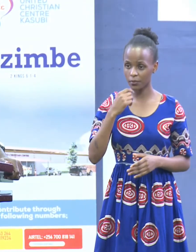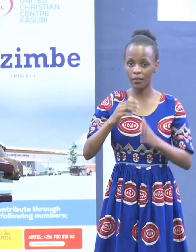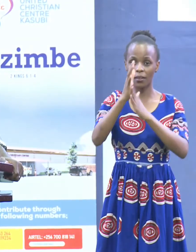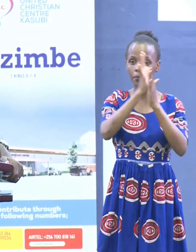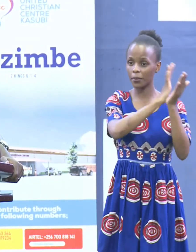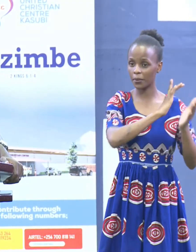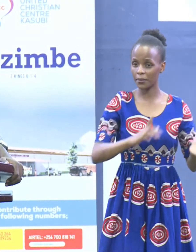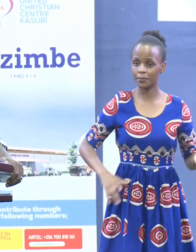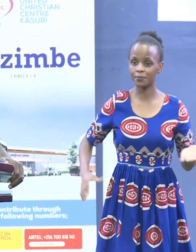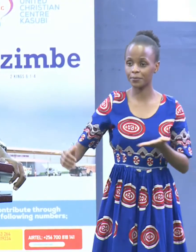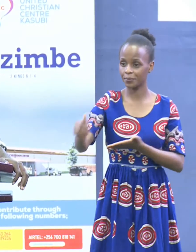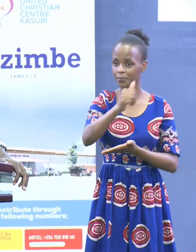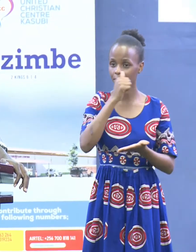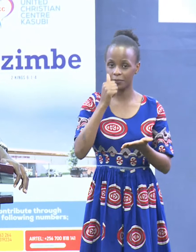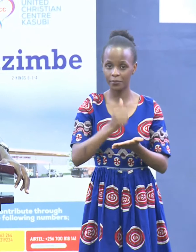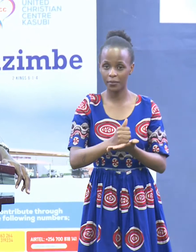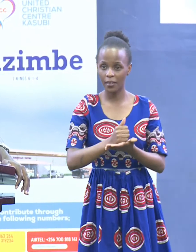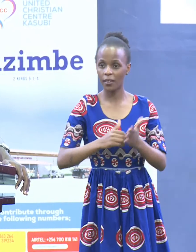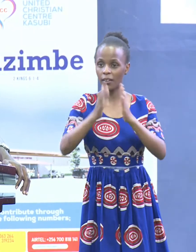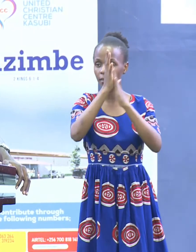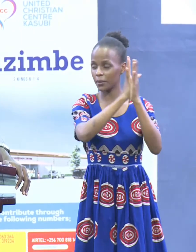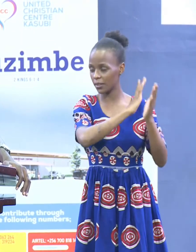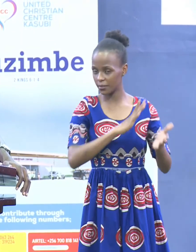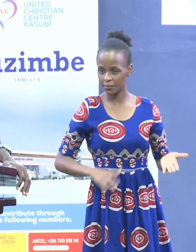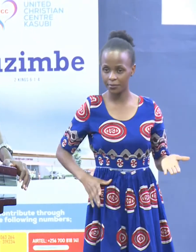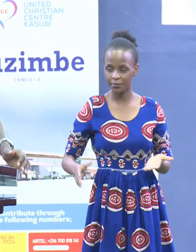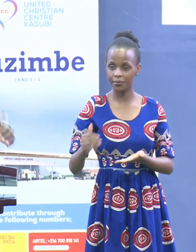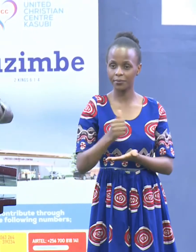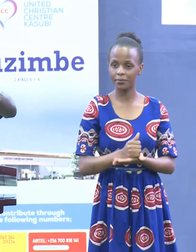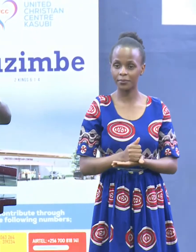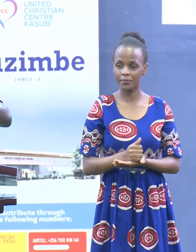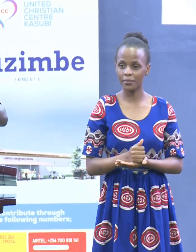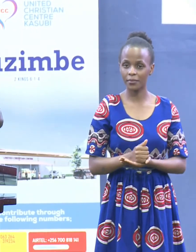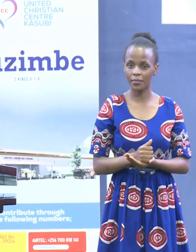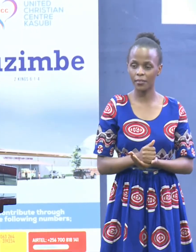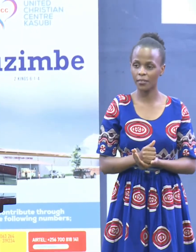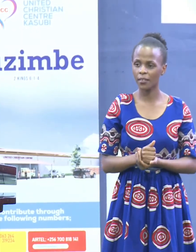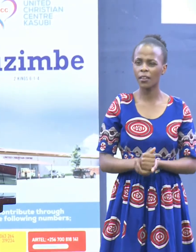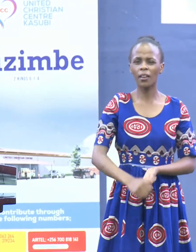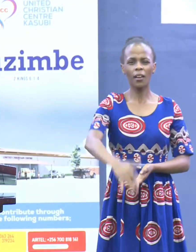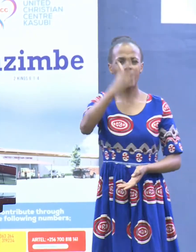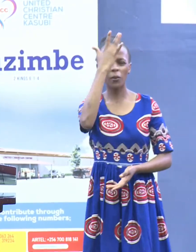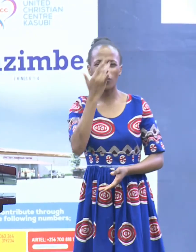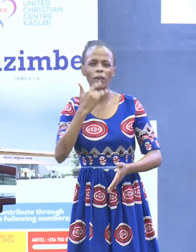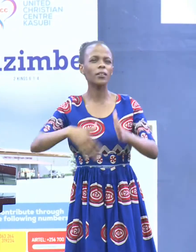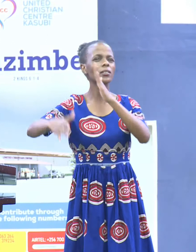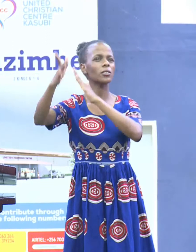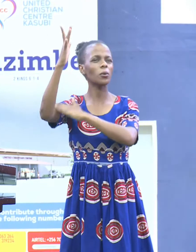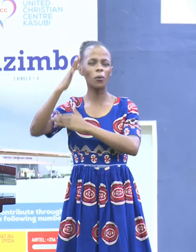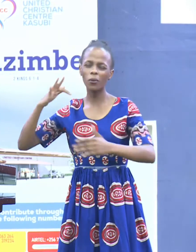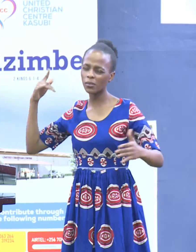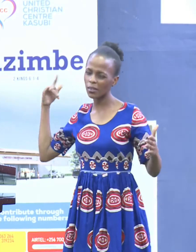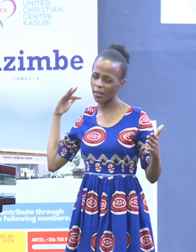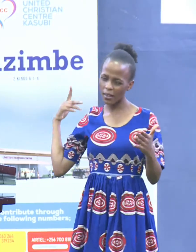Mukama yebazibwe. Praise the Lord. Mukama yebazibwe. Praise the Lord. Lwaki Katonda ze awanyisa?